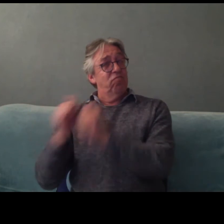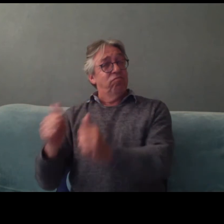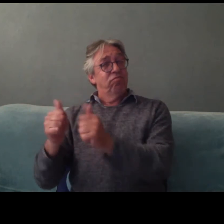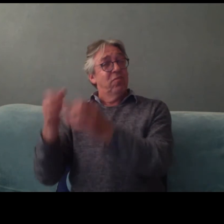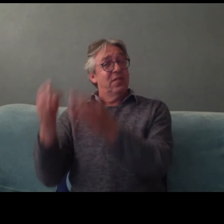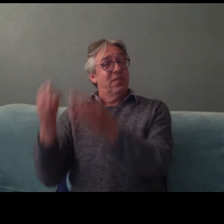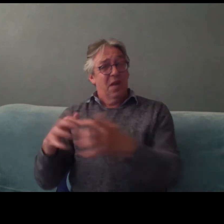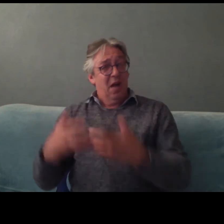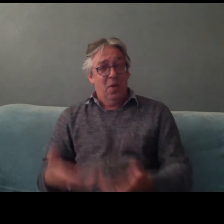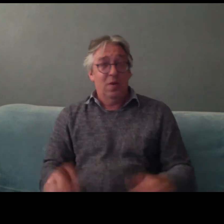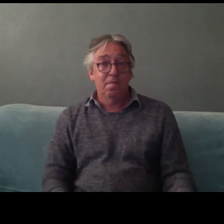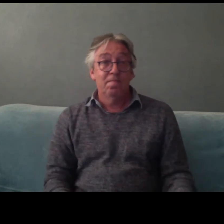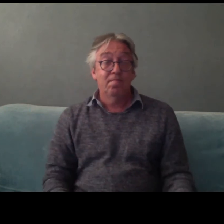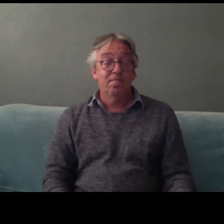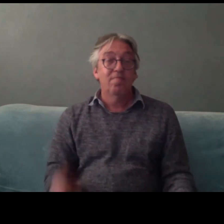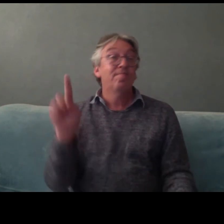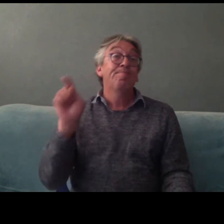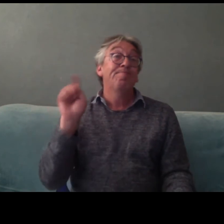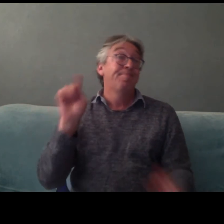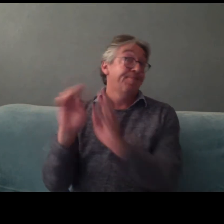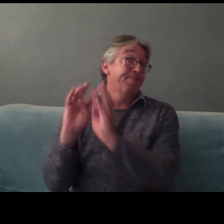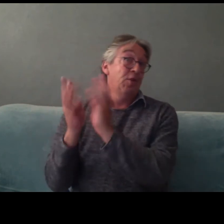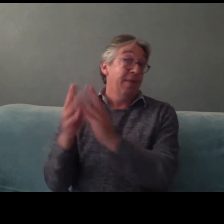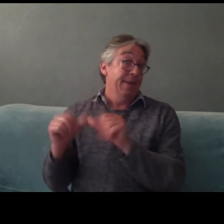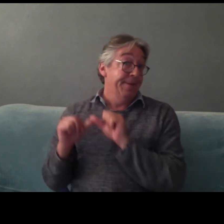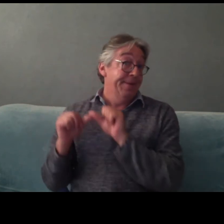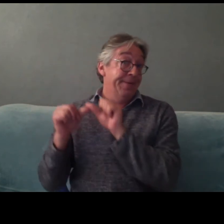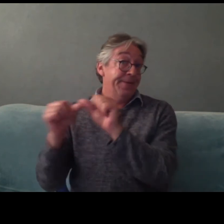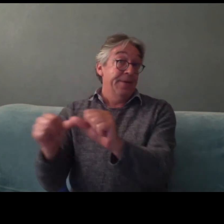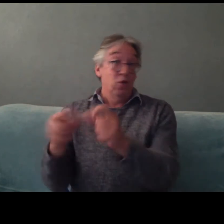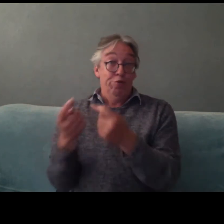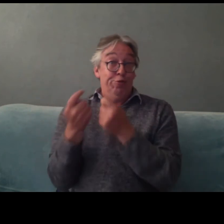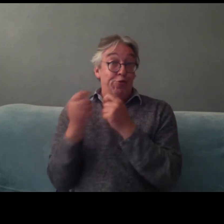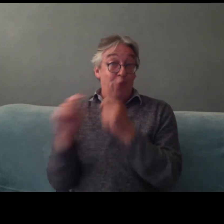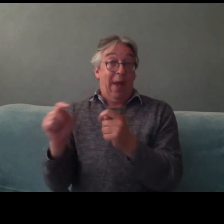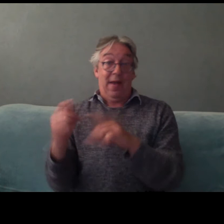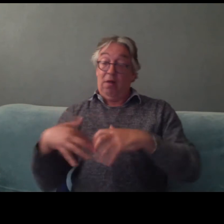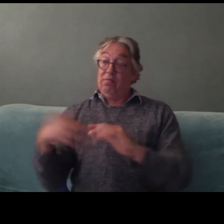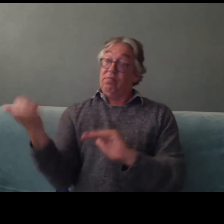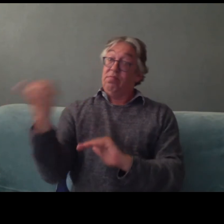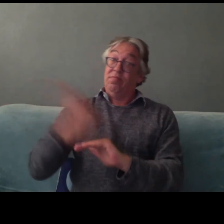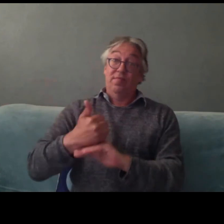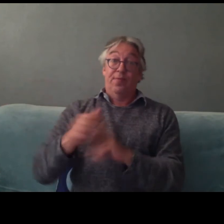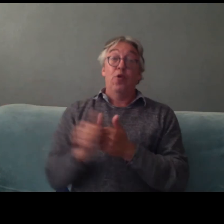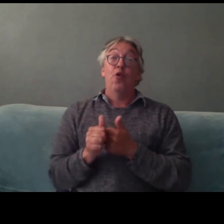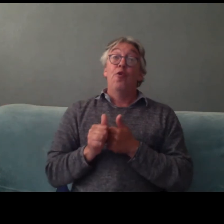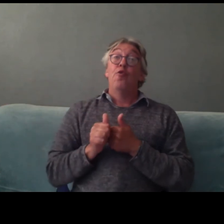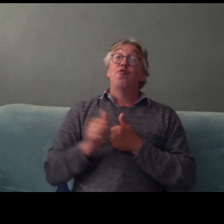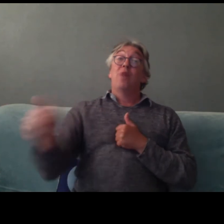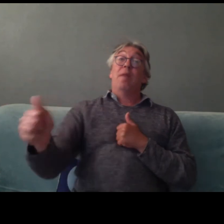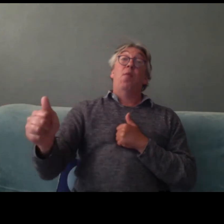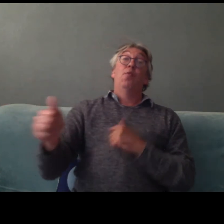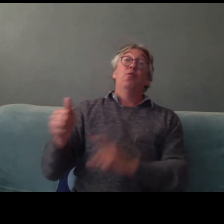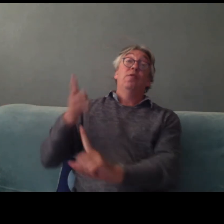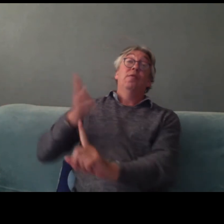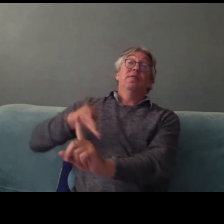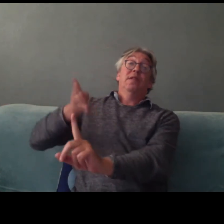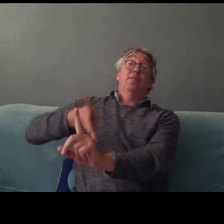But still, we are trying to work with it, and we have a quite good connection with our Commission of Assessment